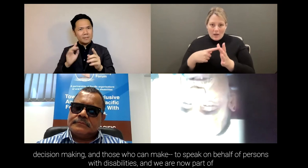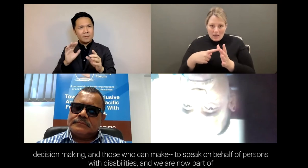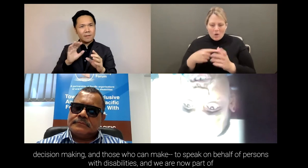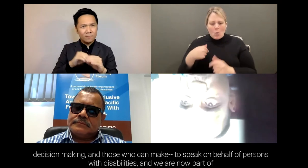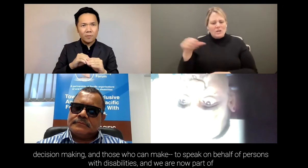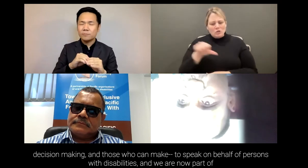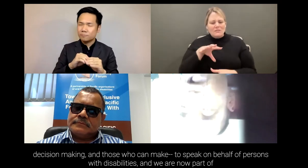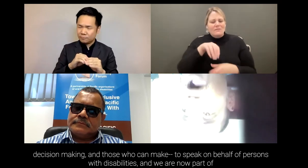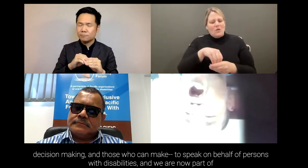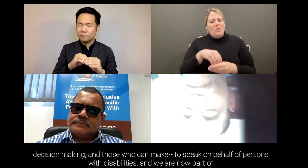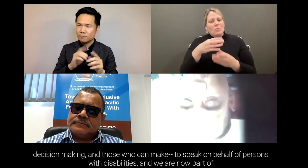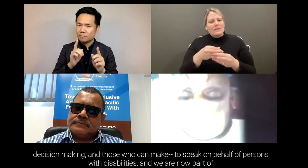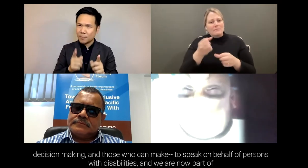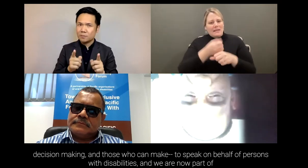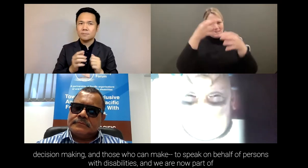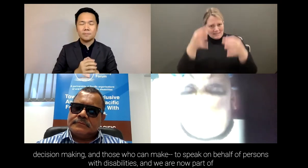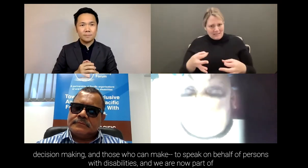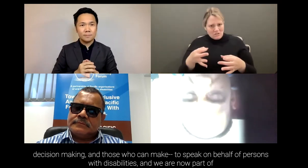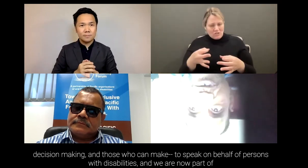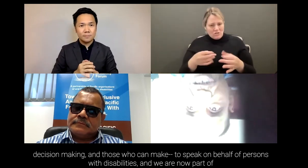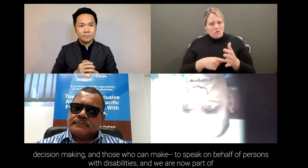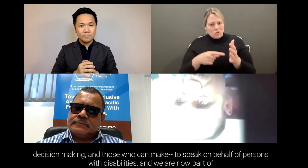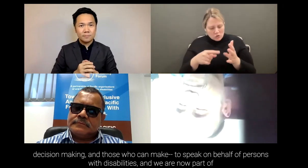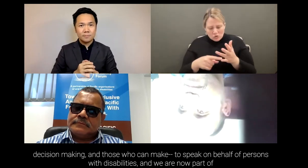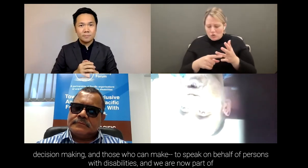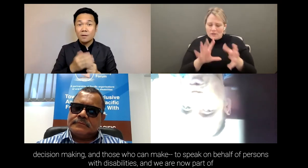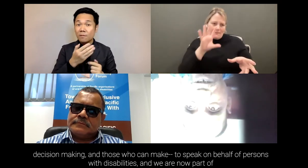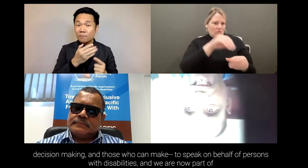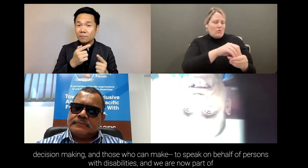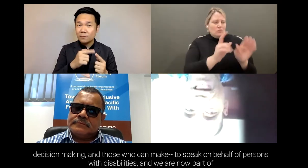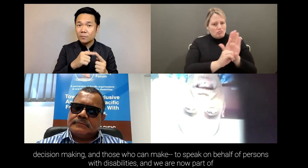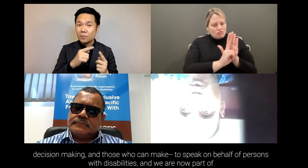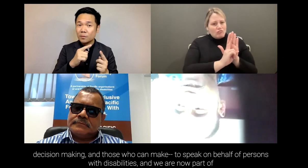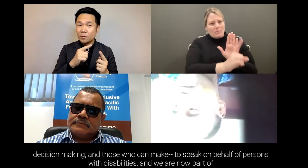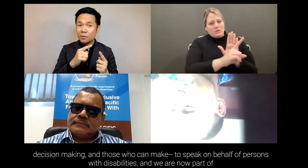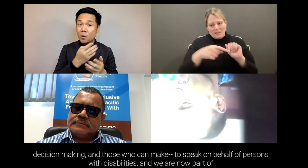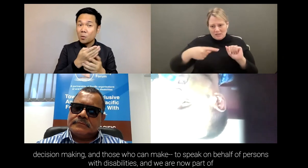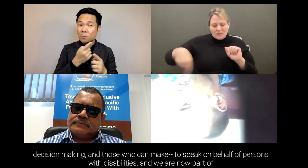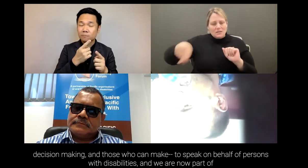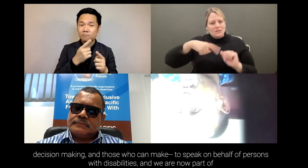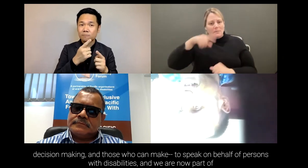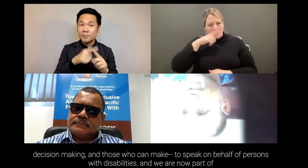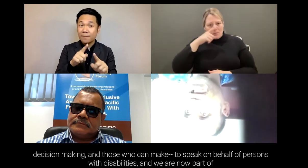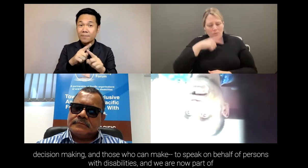promote the participation of the rep from TTM who can